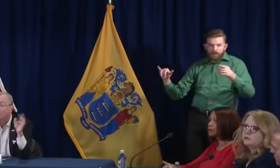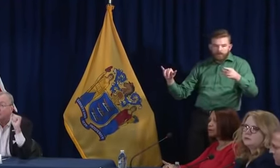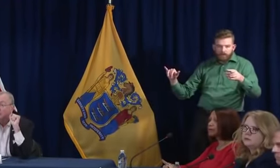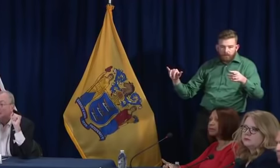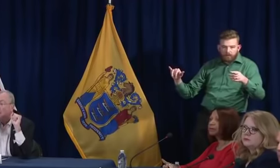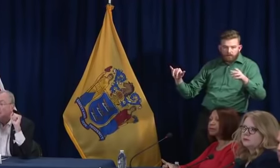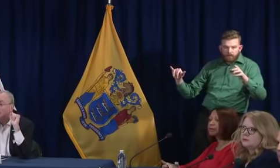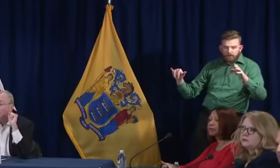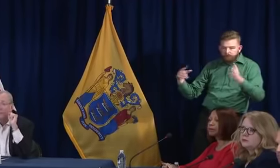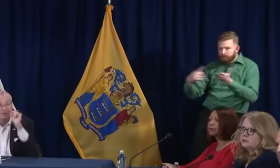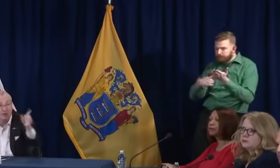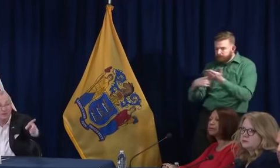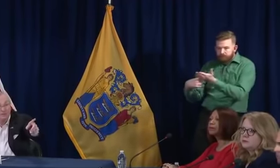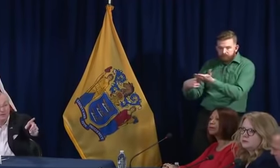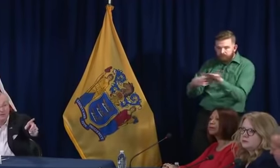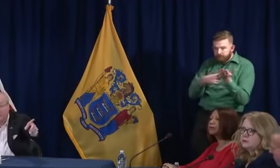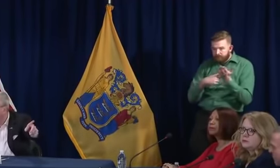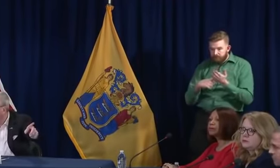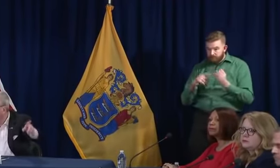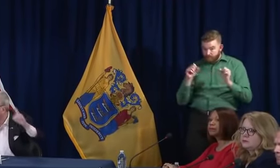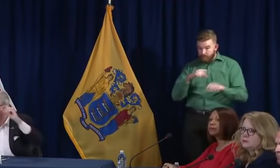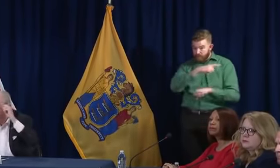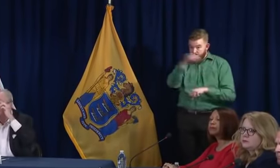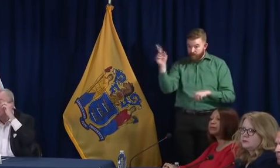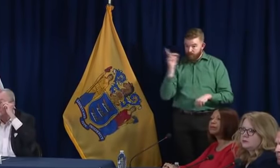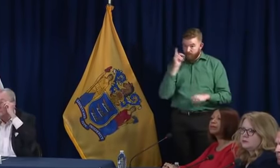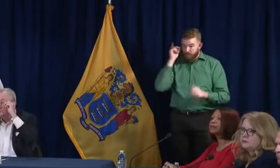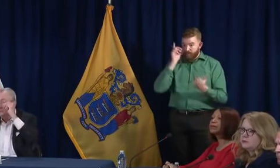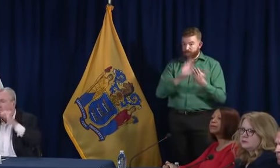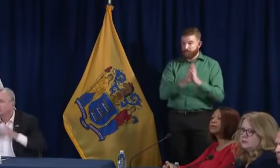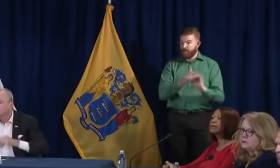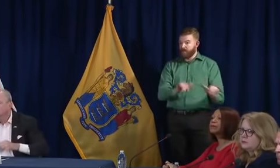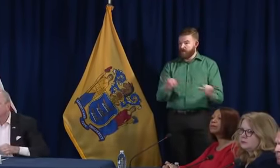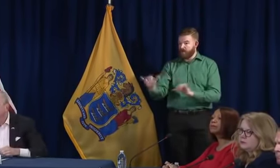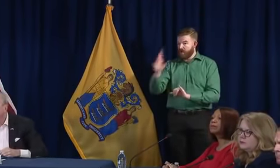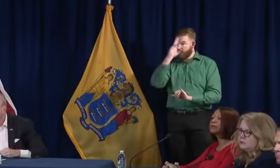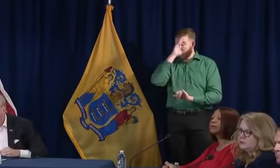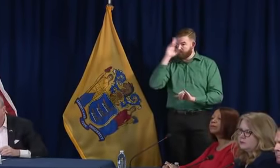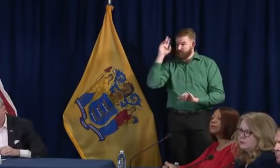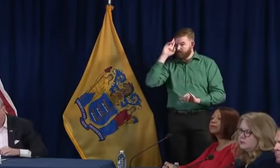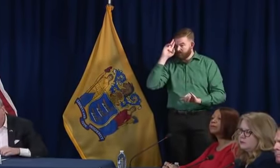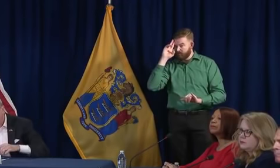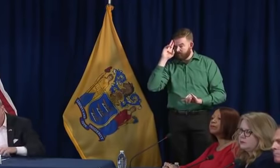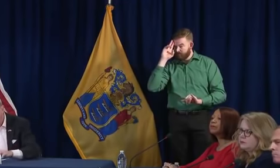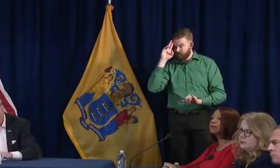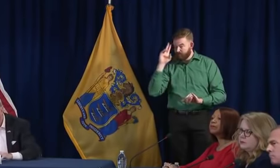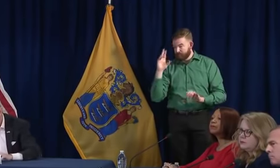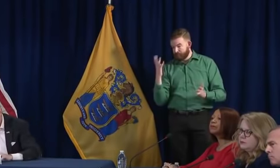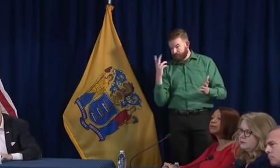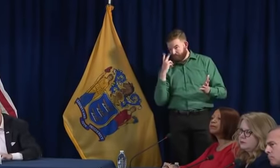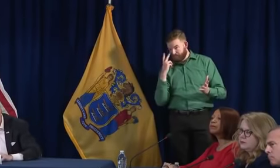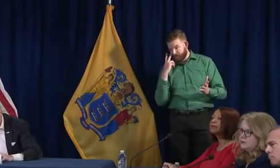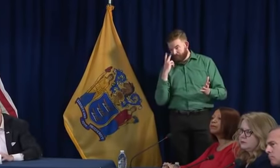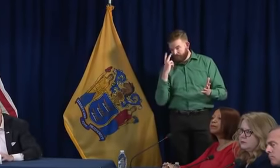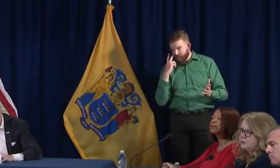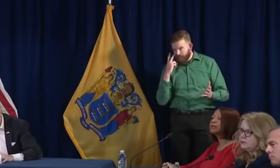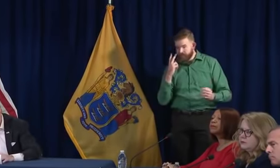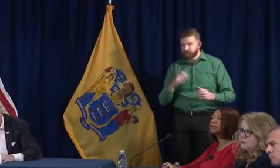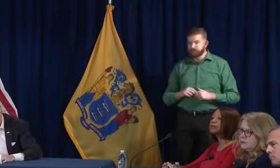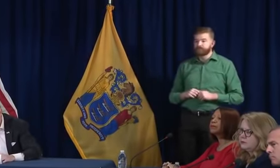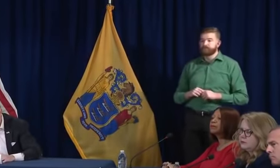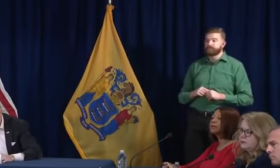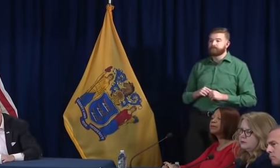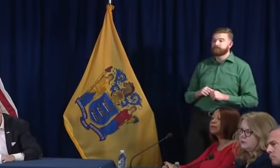as well. Elise, is that fair, folks? For the commissioner, the recent beds that you have